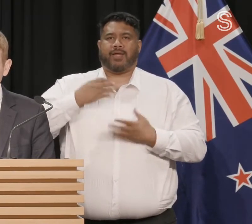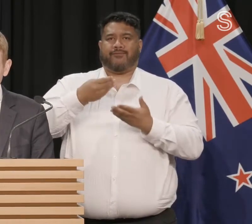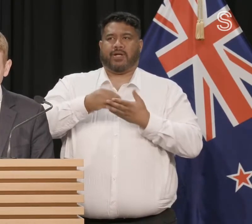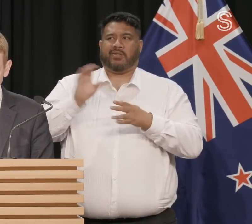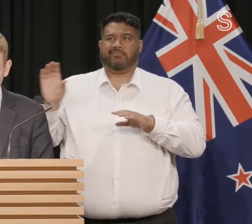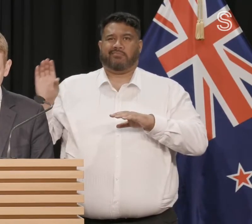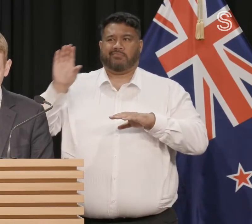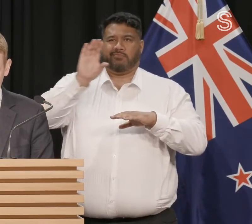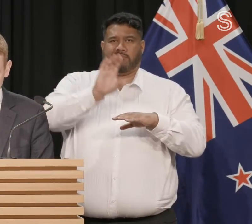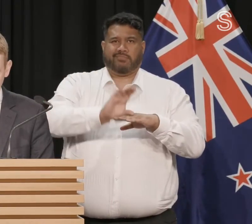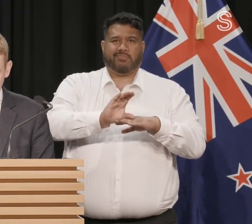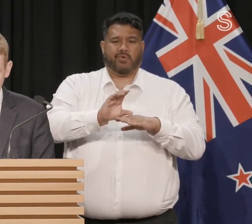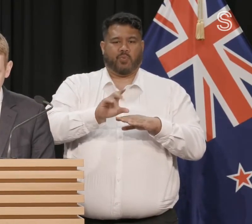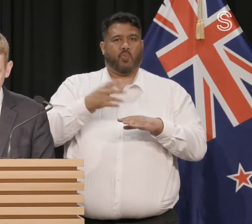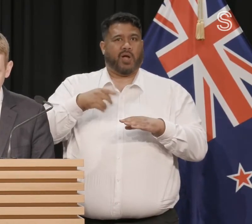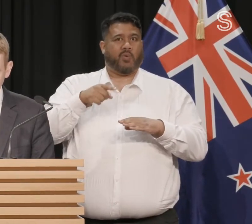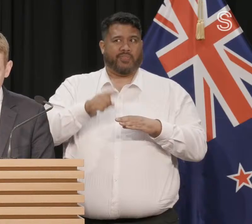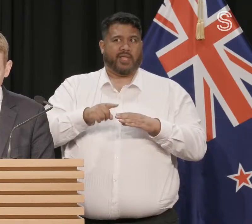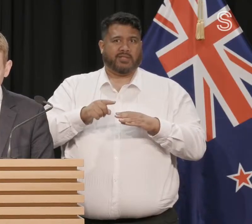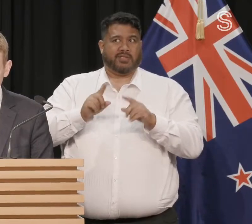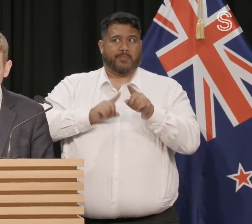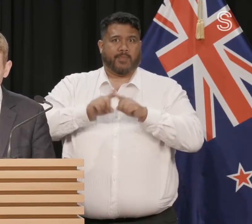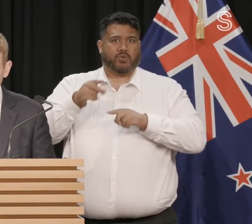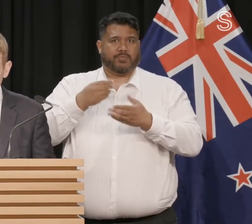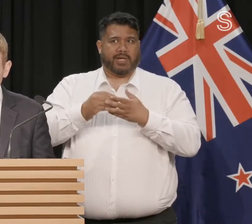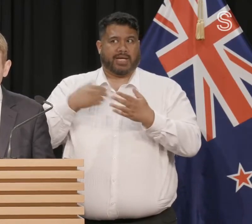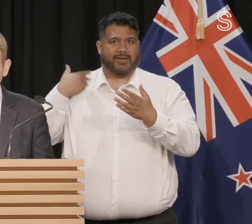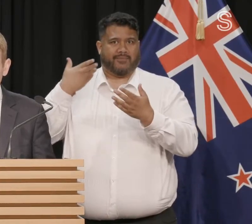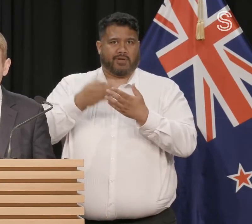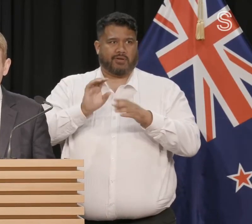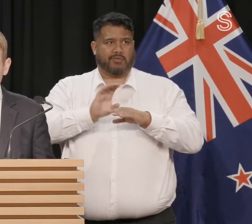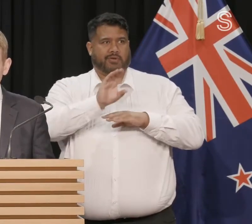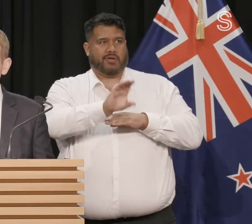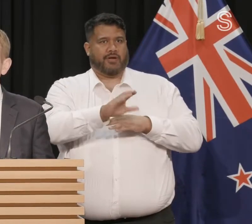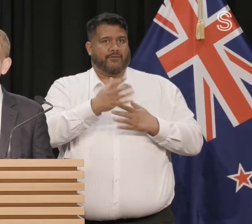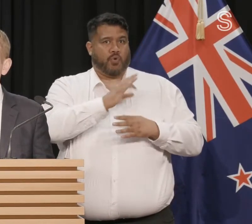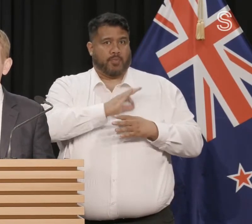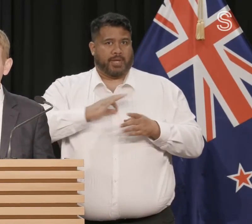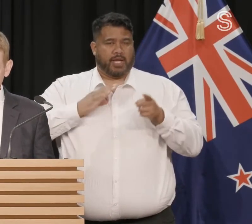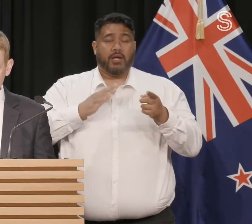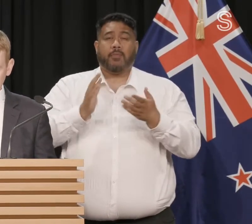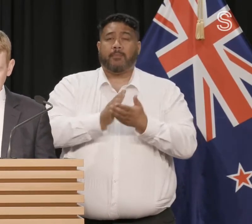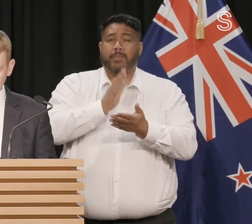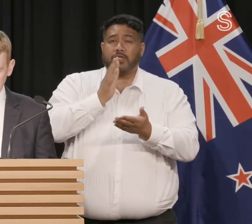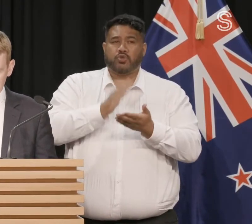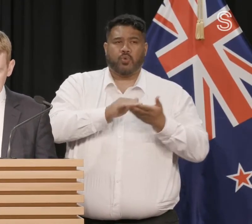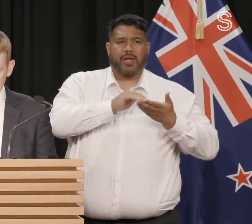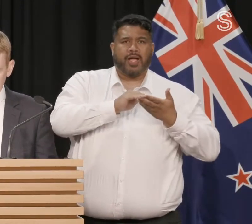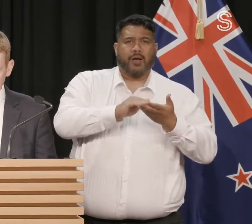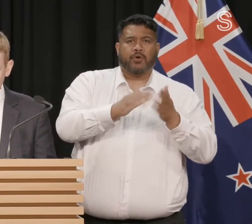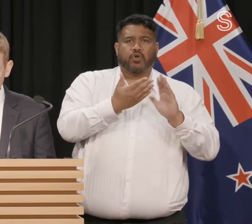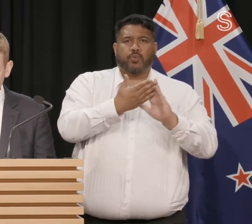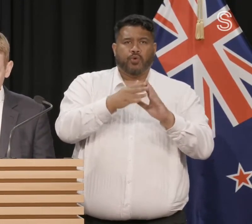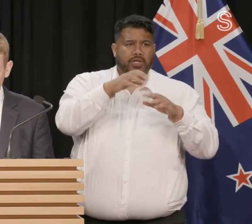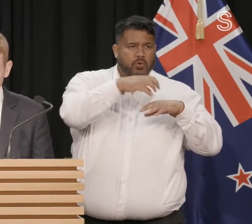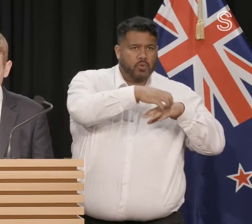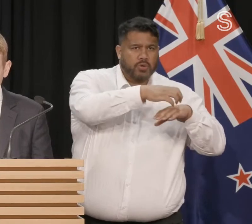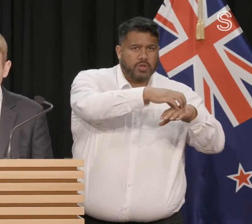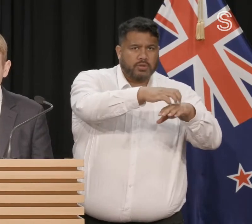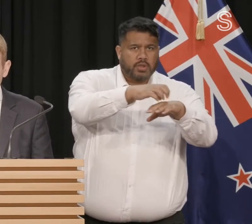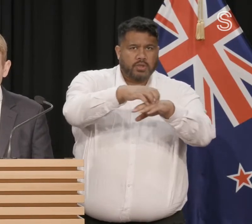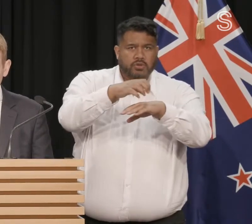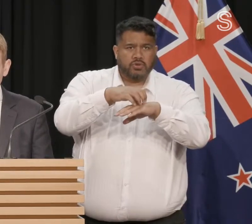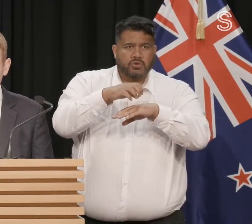contribution to a Mayoral Relief Fund ever, and it allows the Council to ensure funding gets to the various community providers that have emerged to